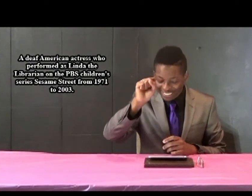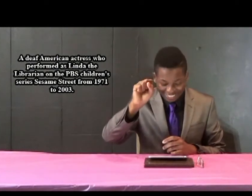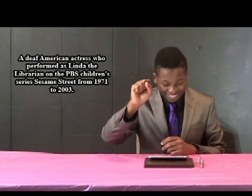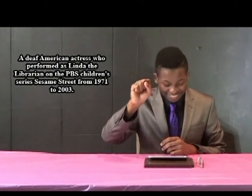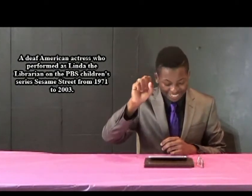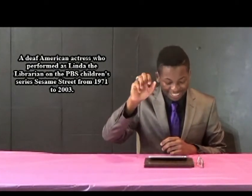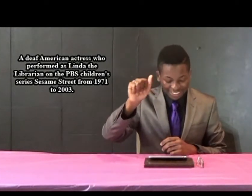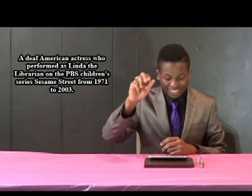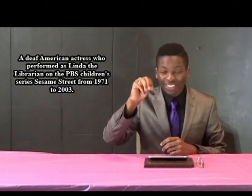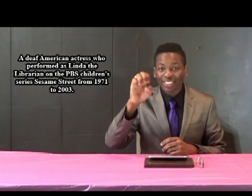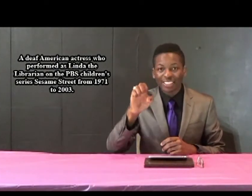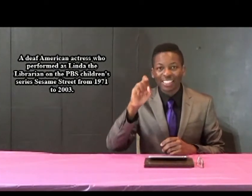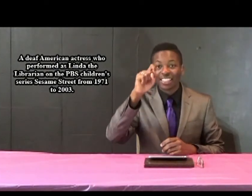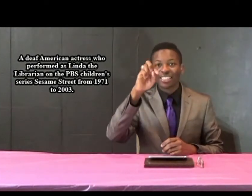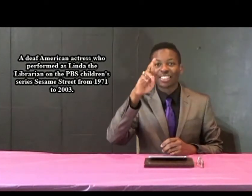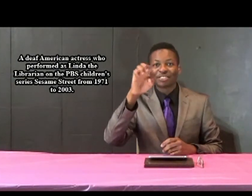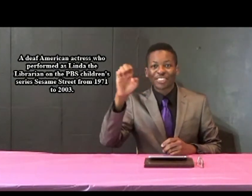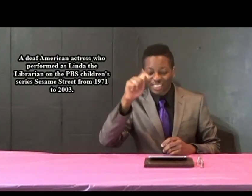Sesame Street.